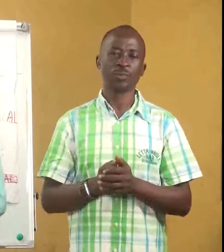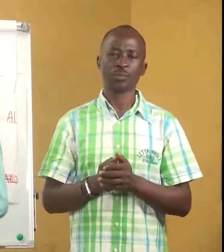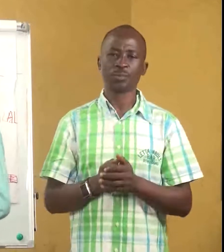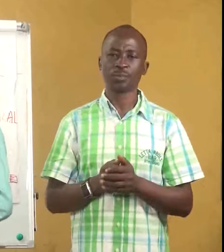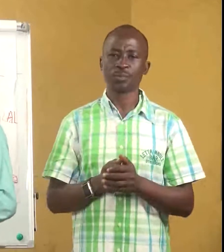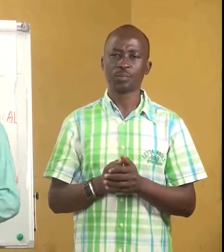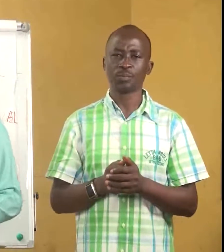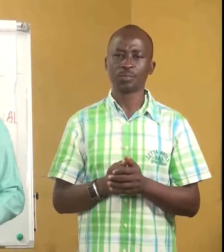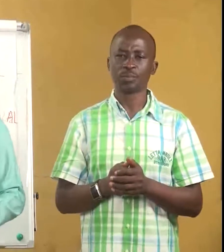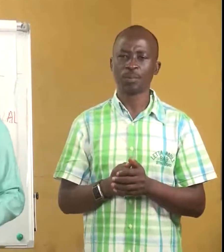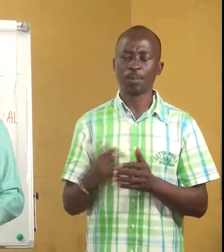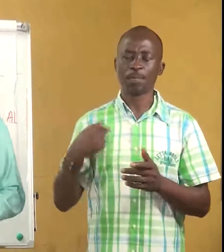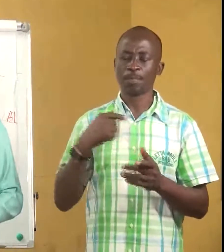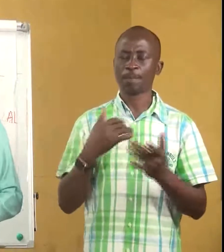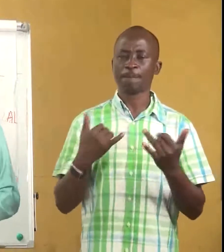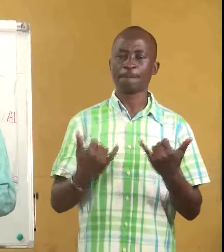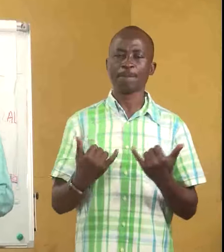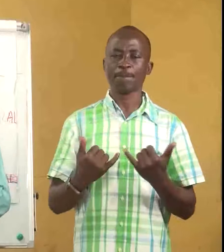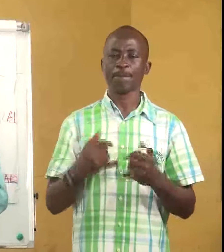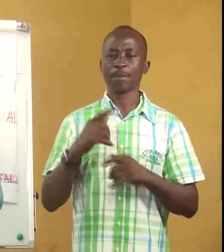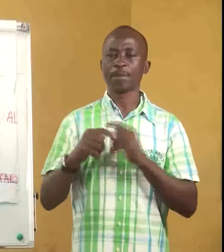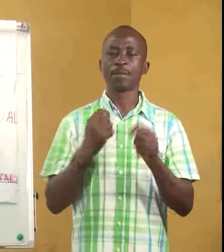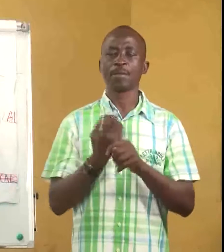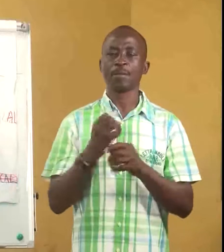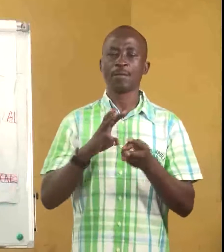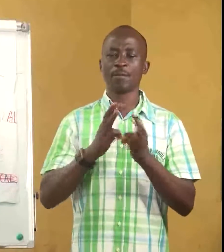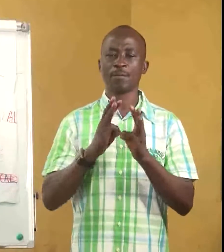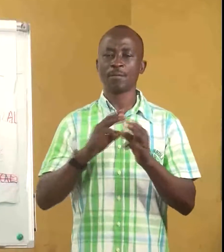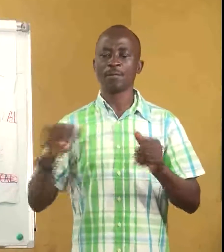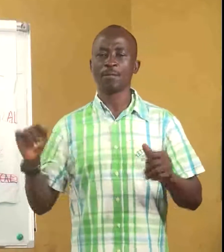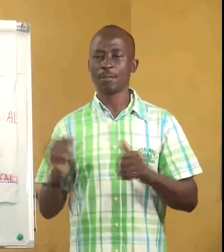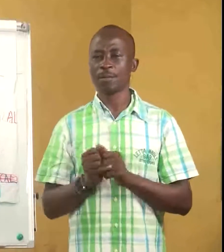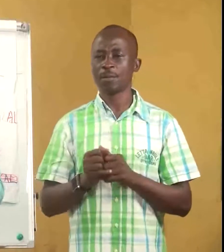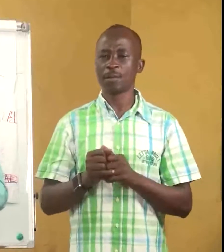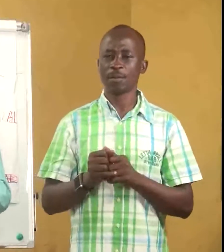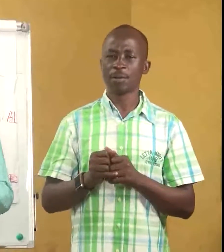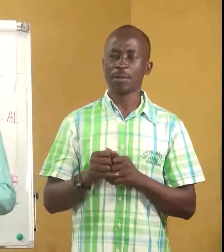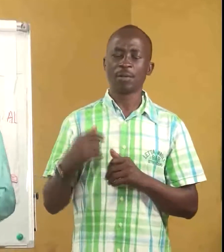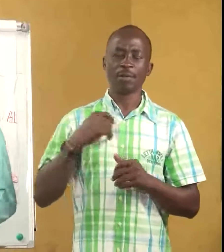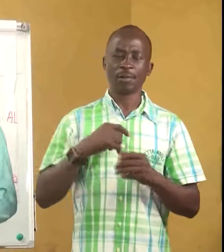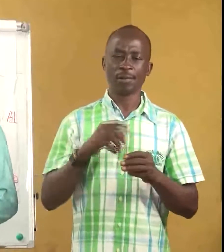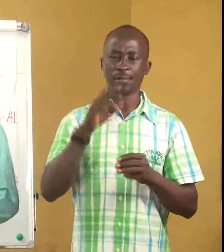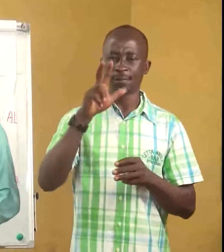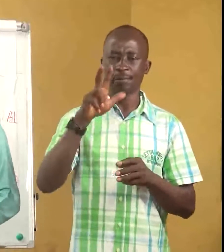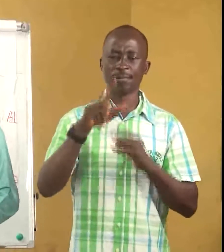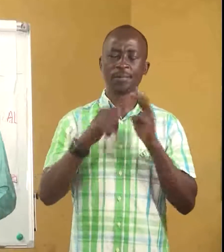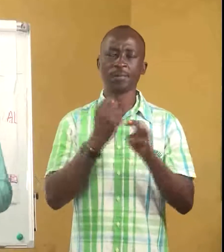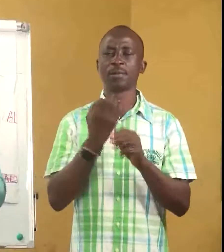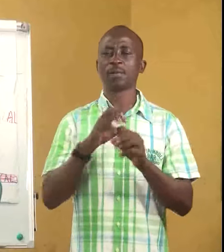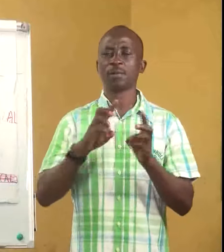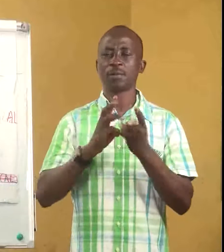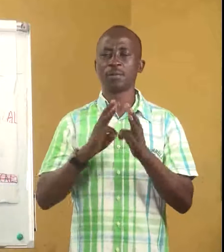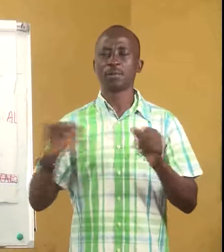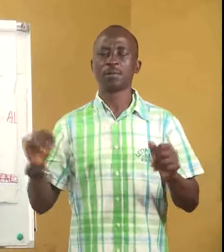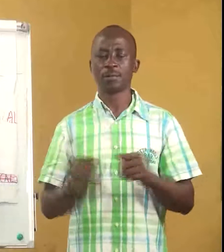Now, we have types of weathering. We have three main types of weathering,